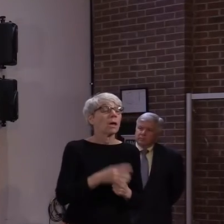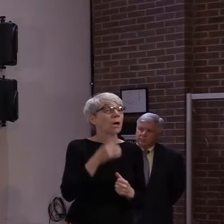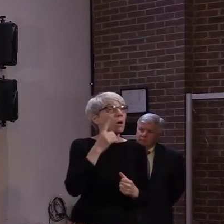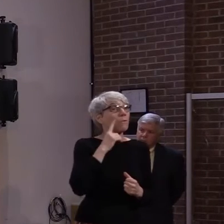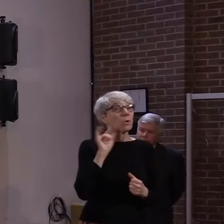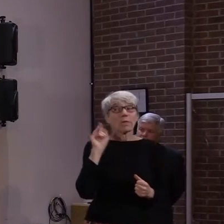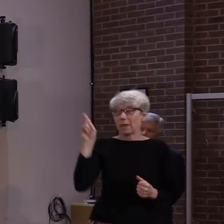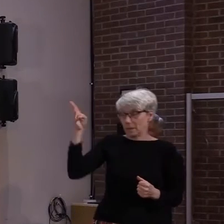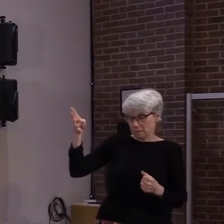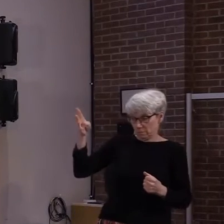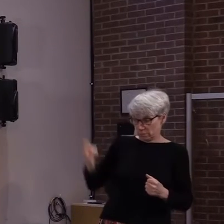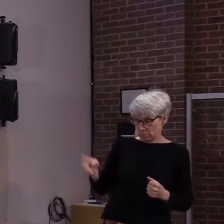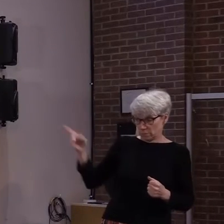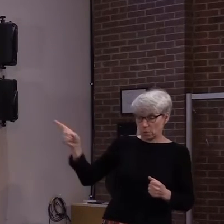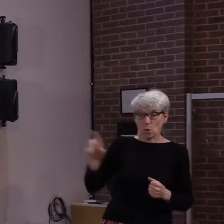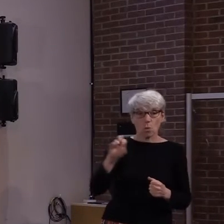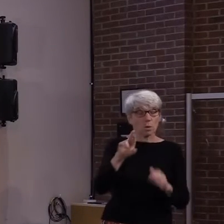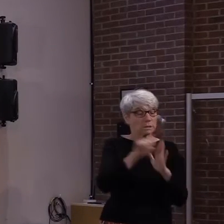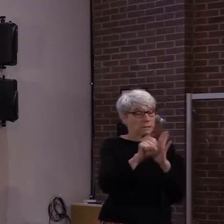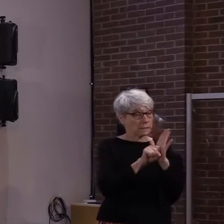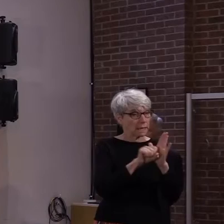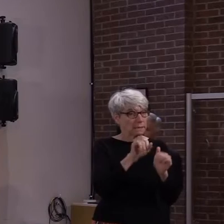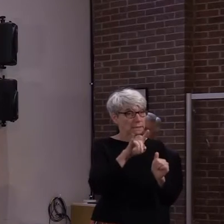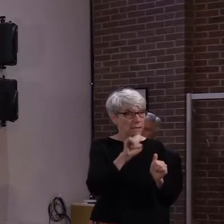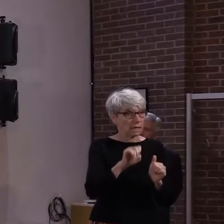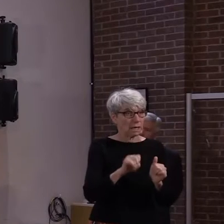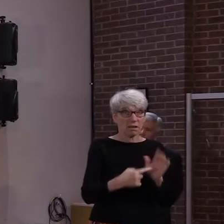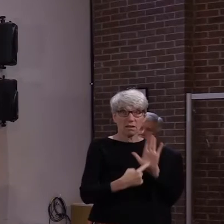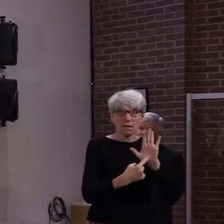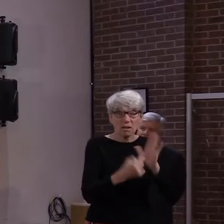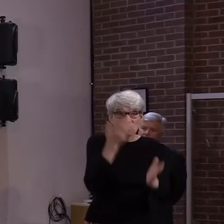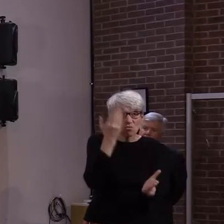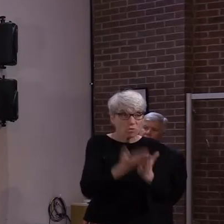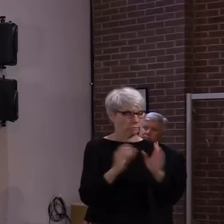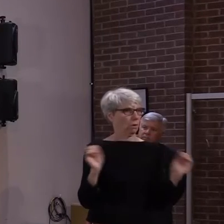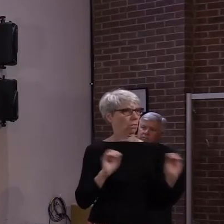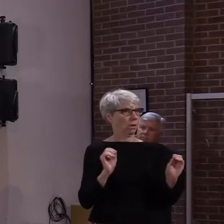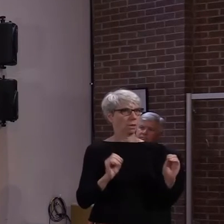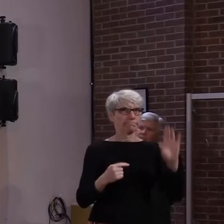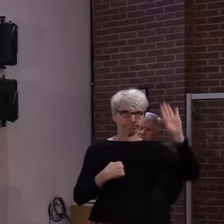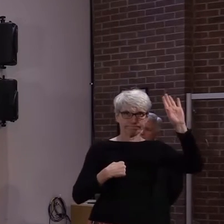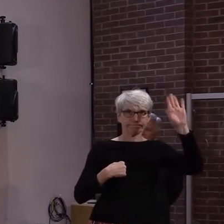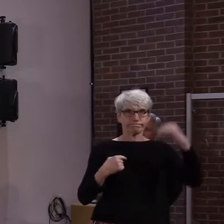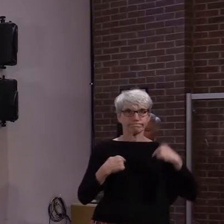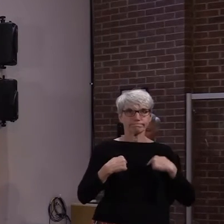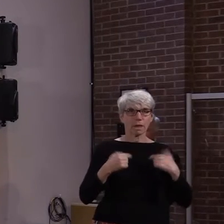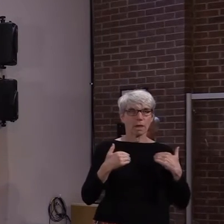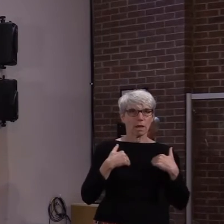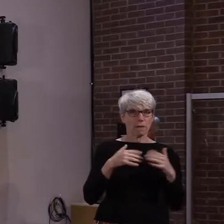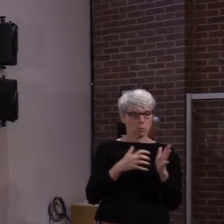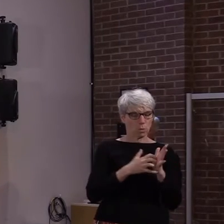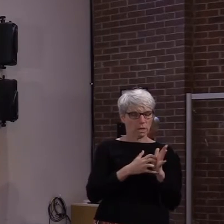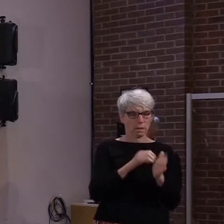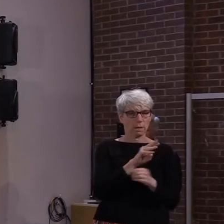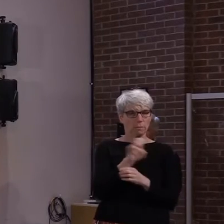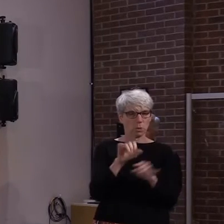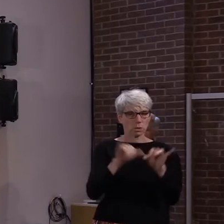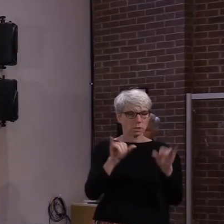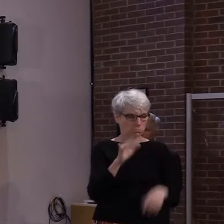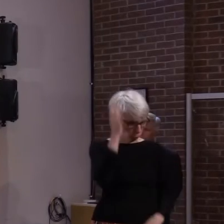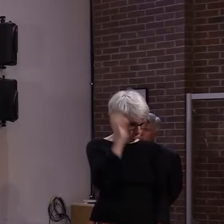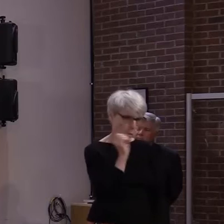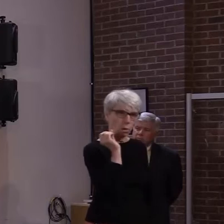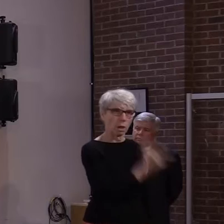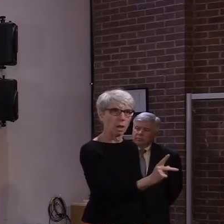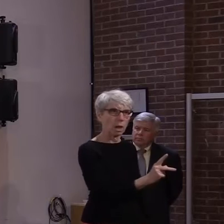vaccination administration sites. You will not have to have documentation of your health status. Keep in mind